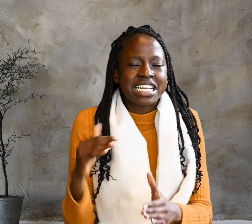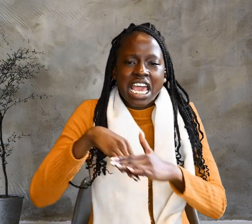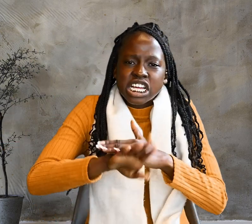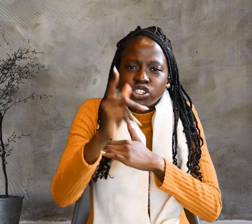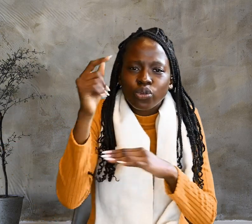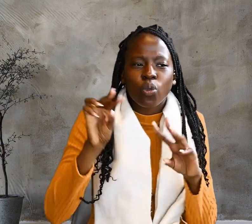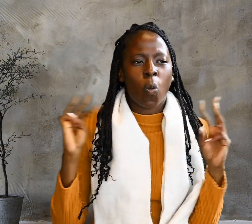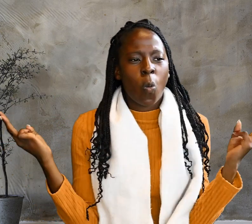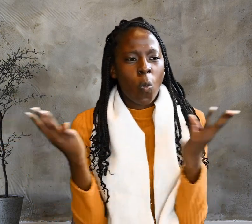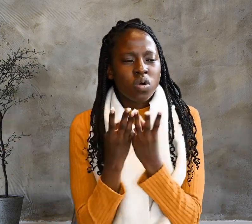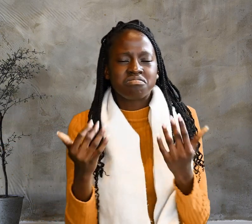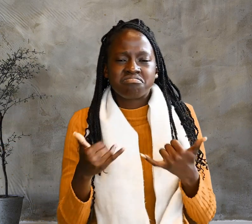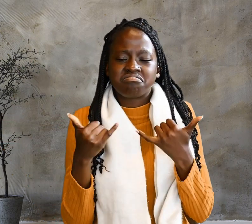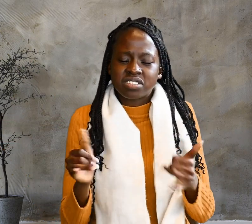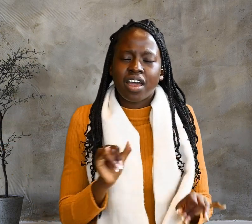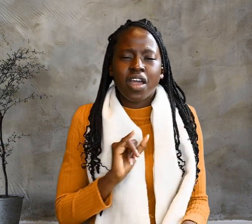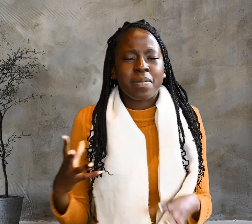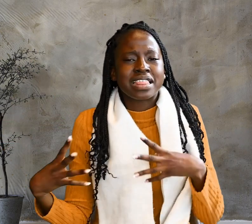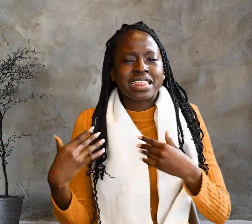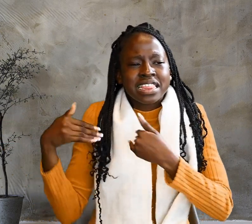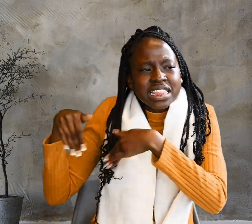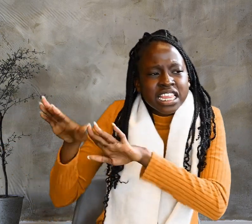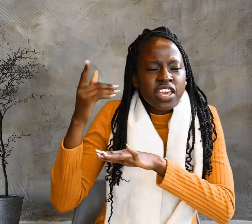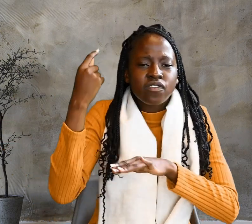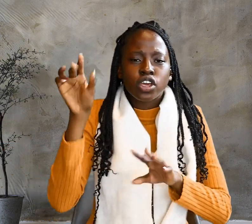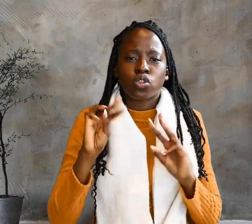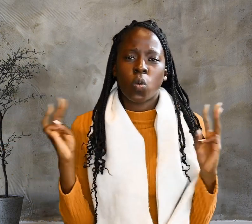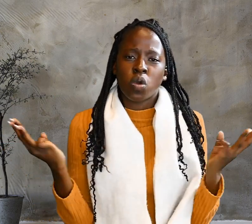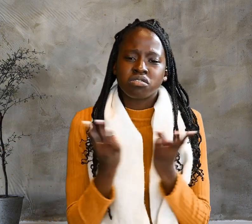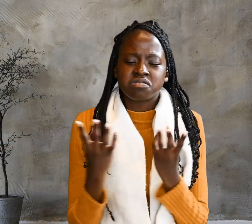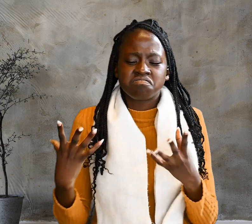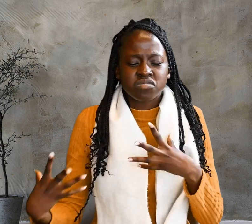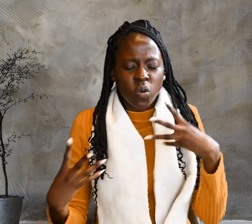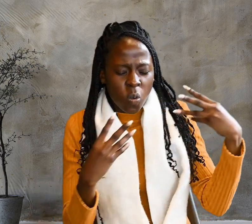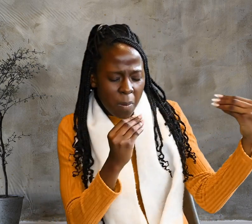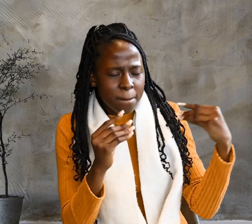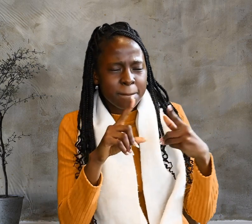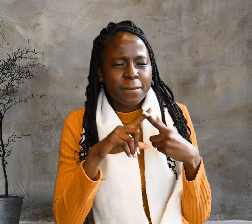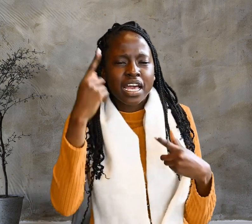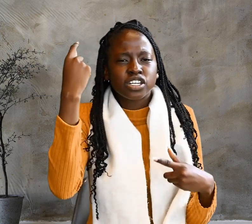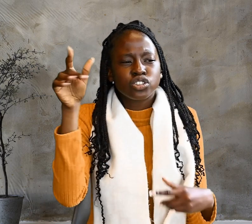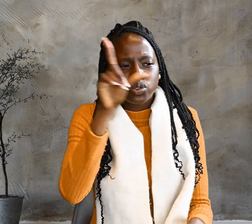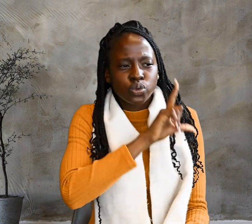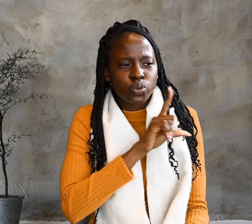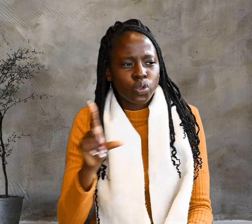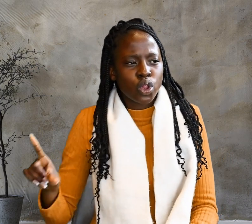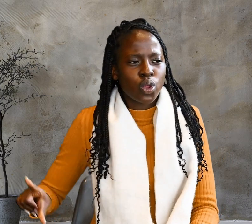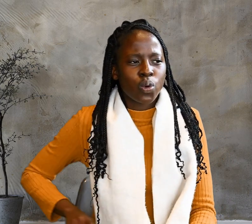world. Now I am leaving the world and going back to the